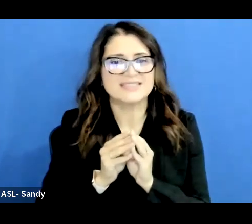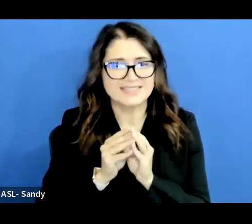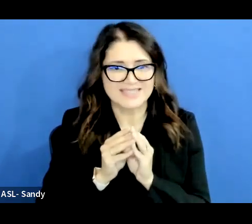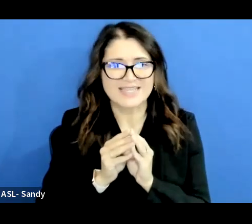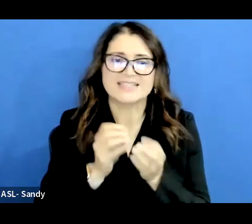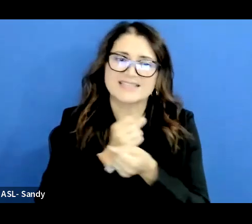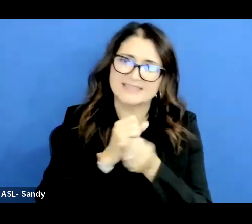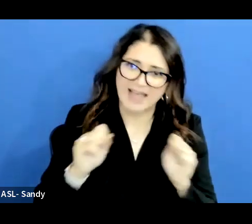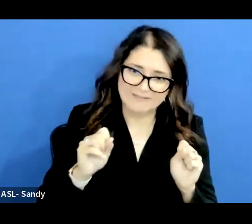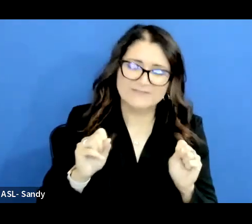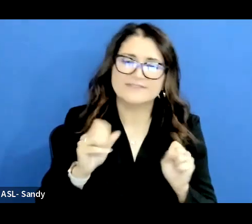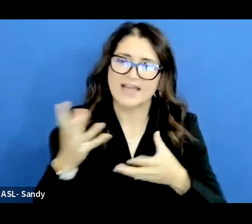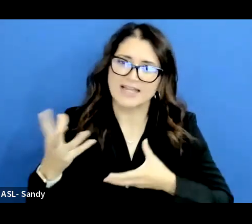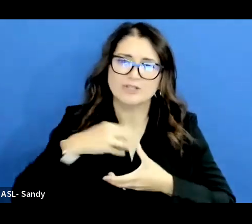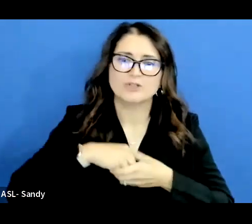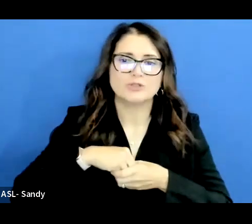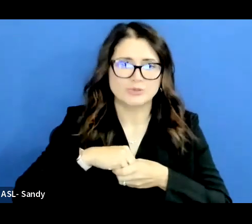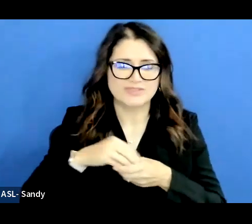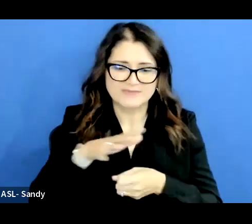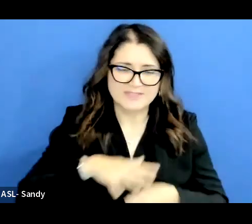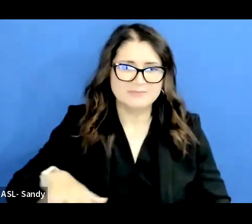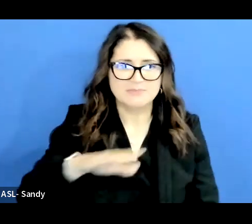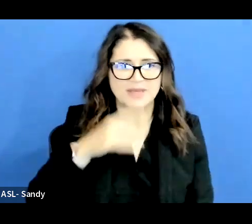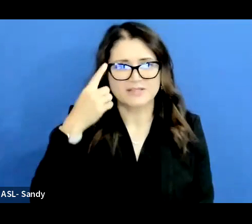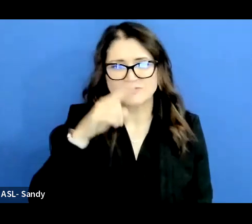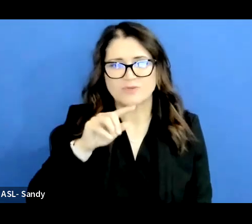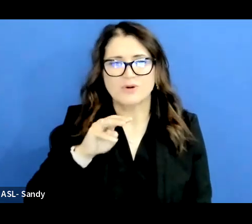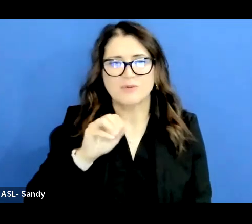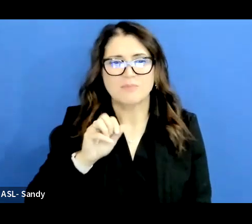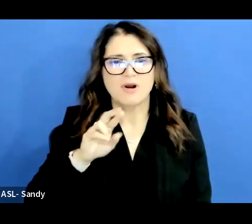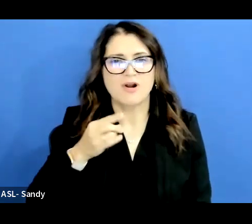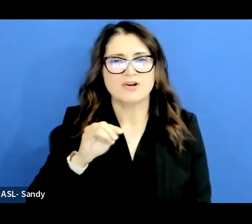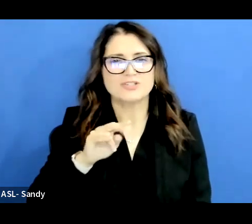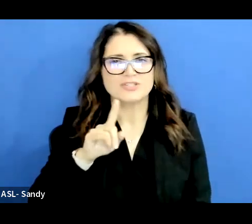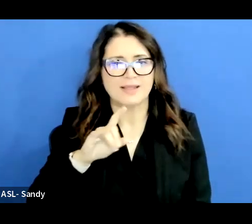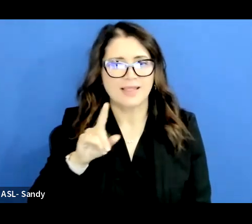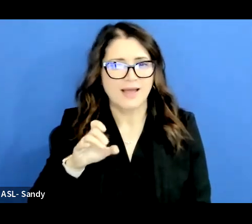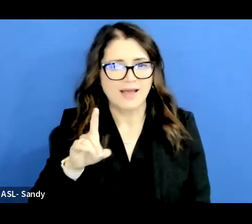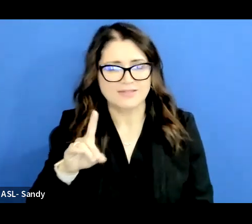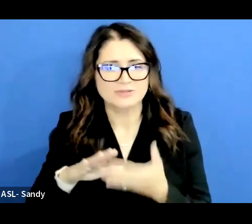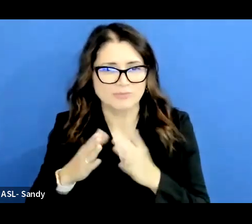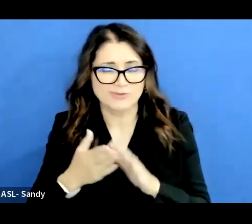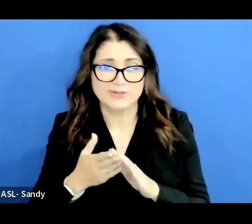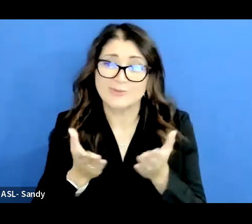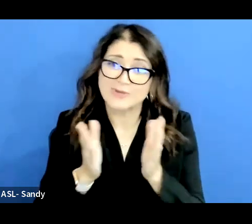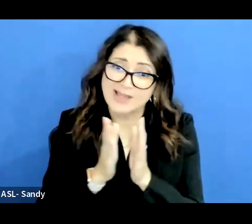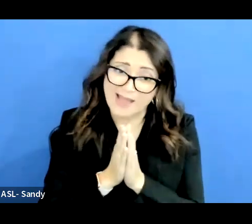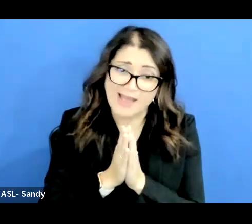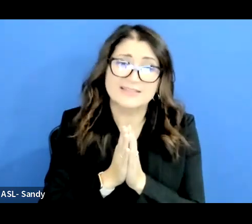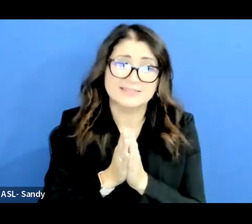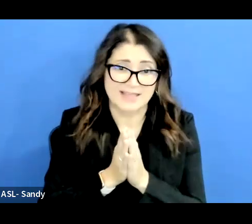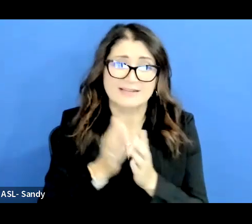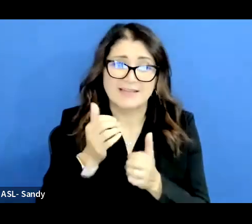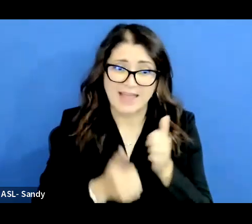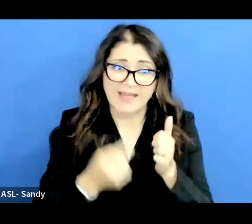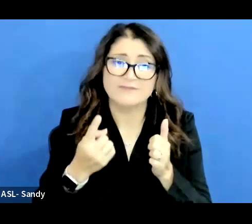for marginalized communities. We ask that everyone present in today's session treat each other with respect and that